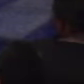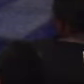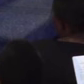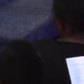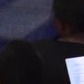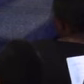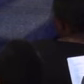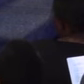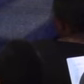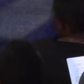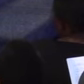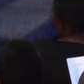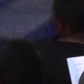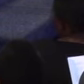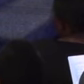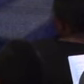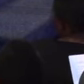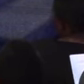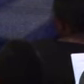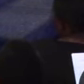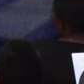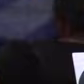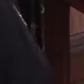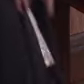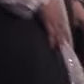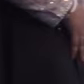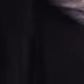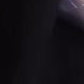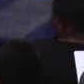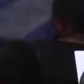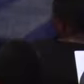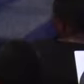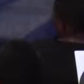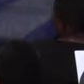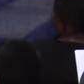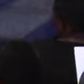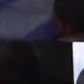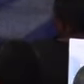For the degree of Bachelor of Science Honours in the first class, Masamat Sabiha Sheikh.